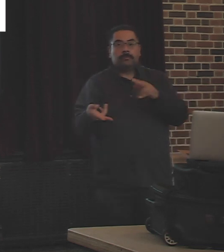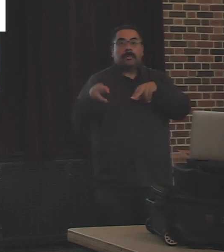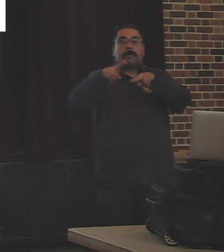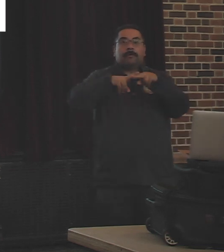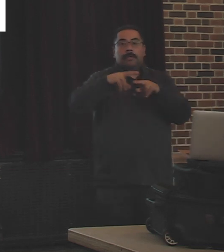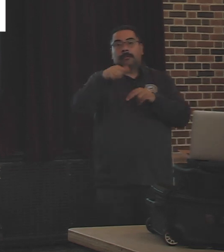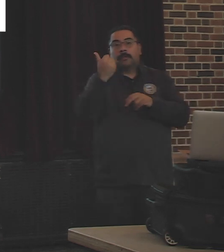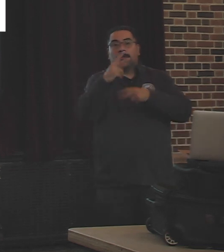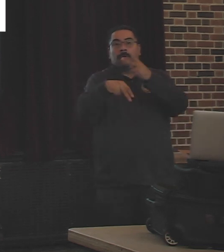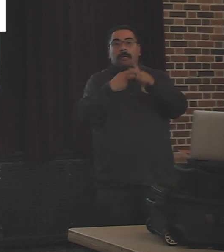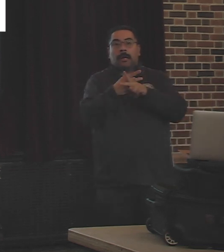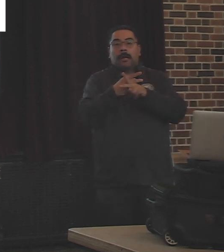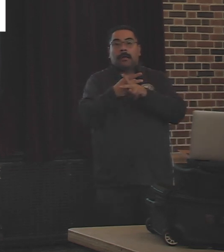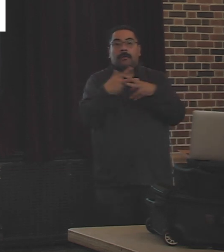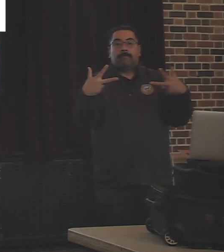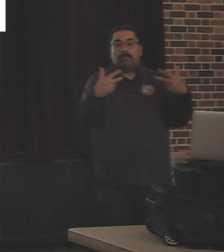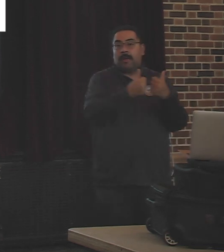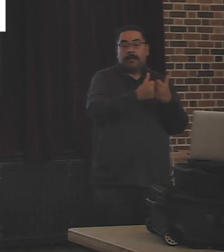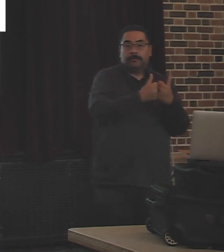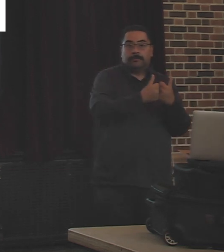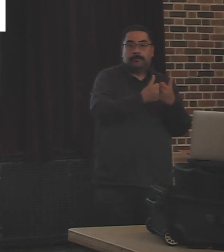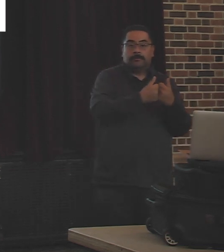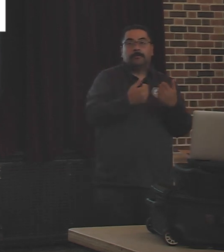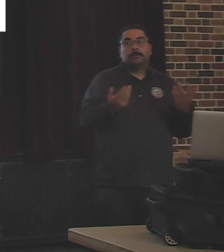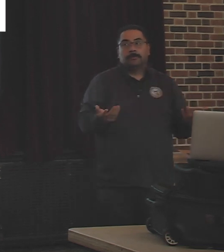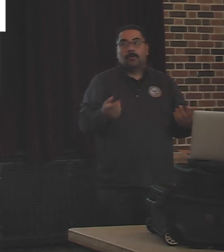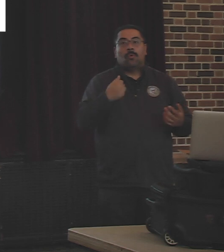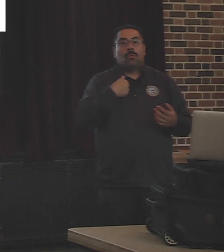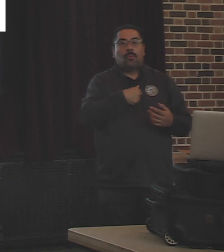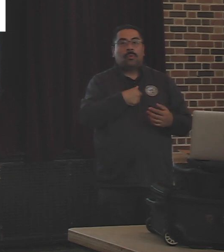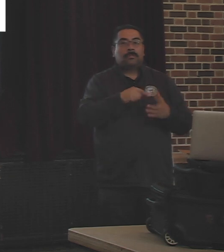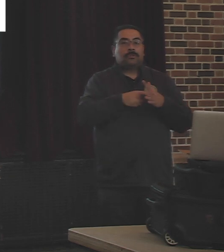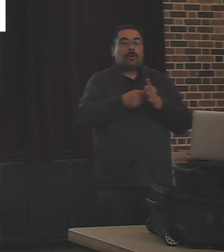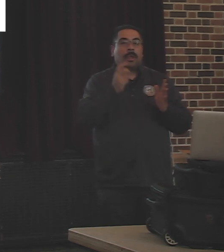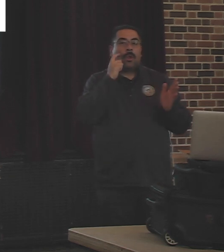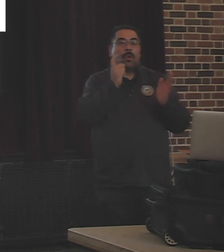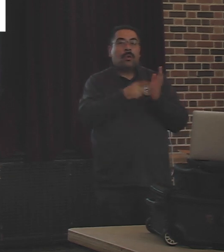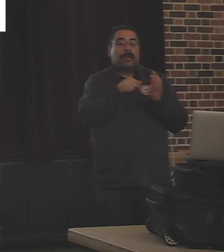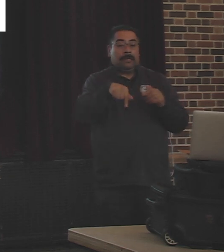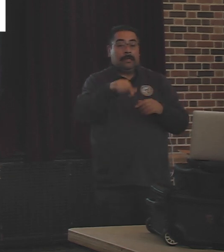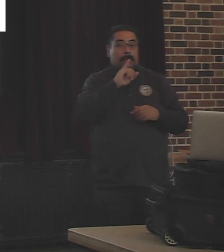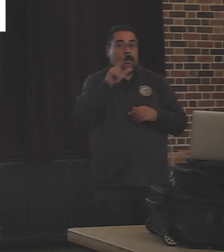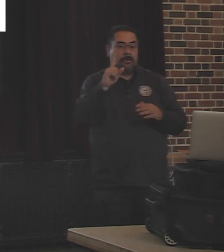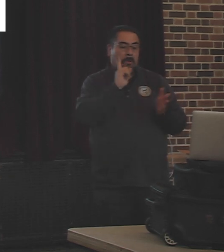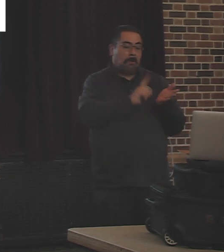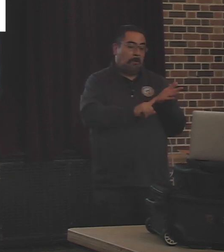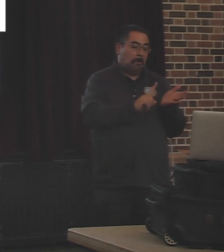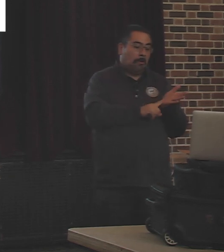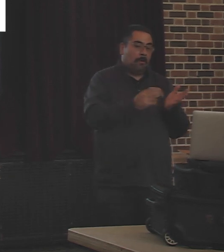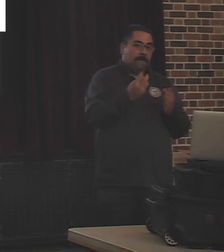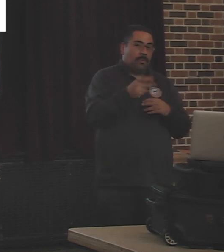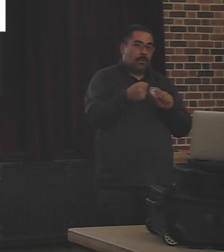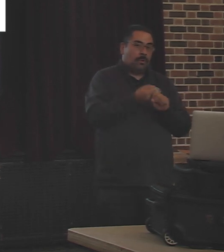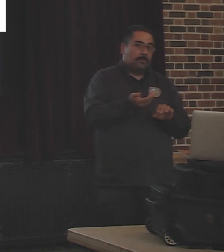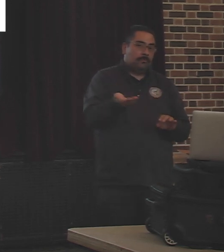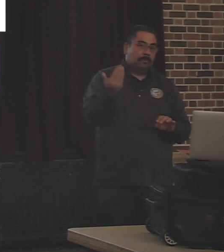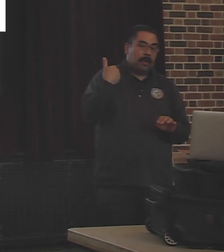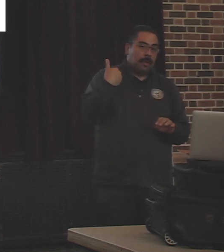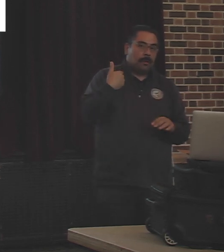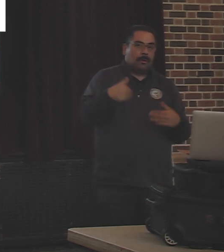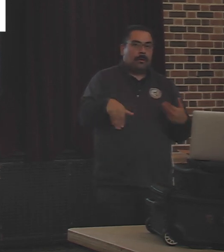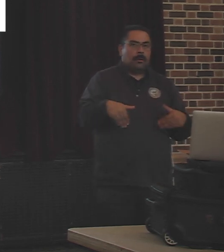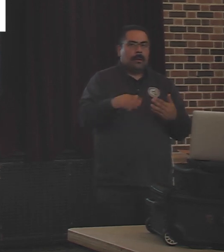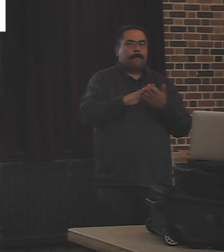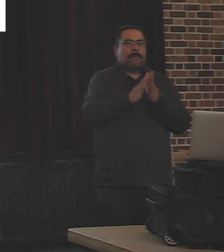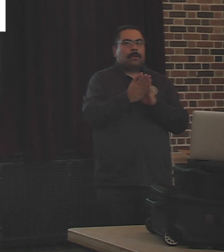type of crash. So we started looking at this in Illinois a few years back, and it